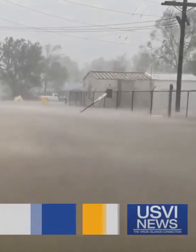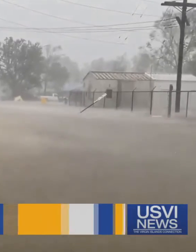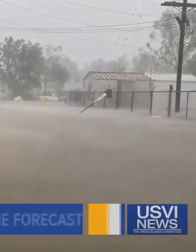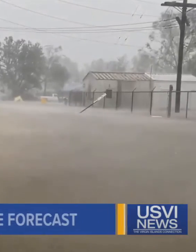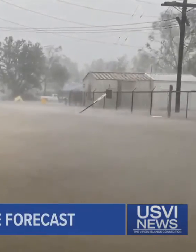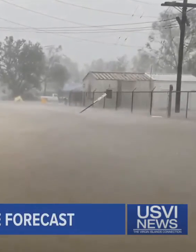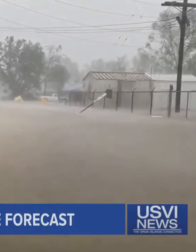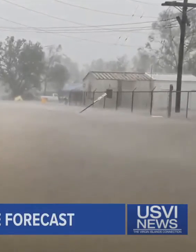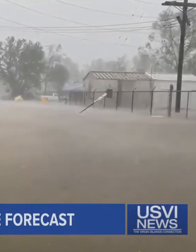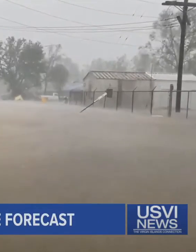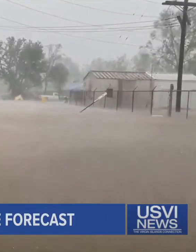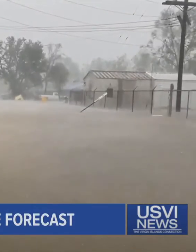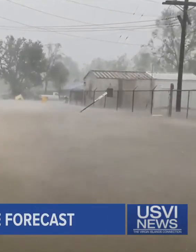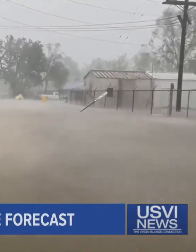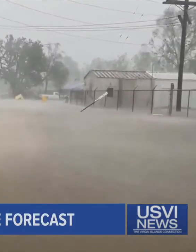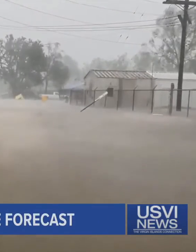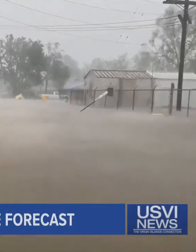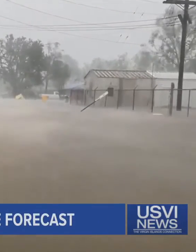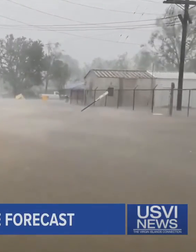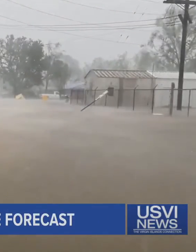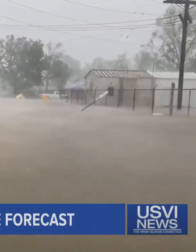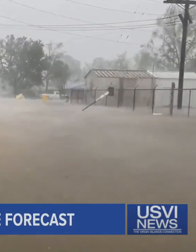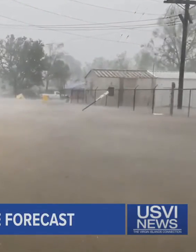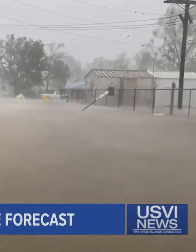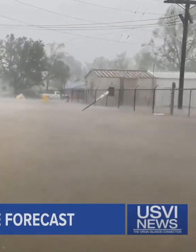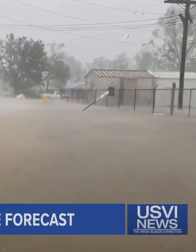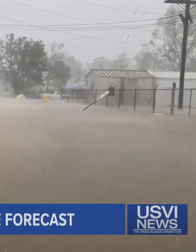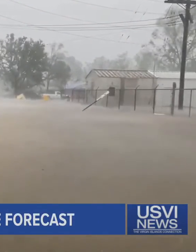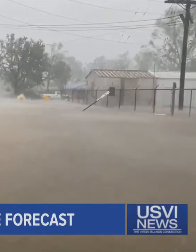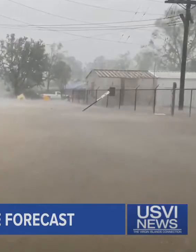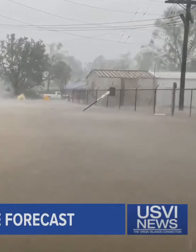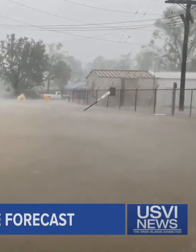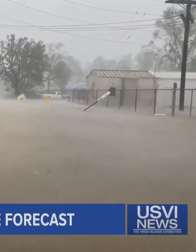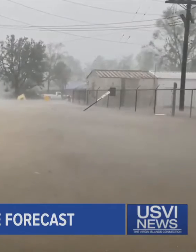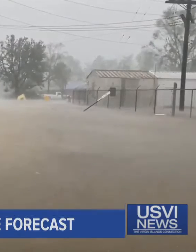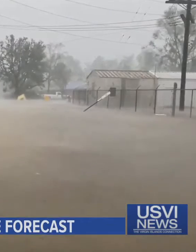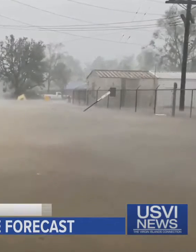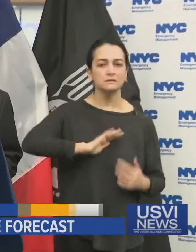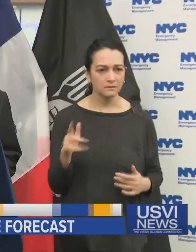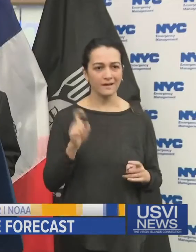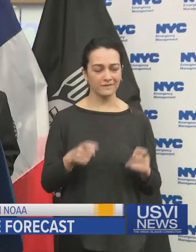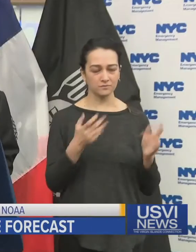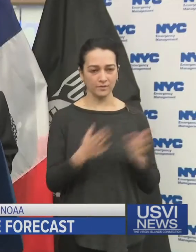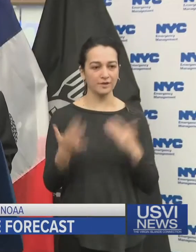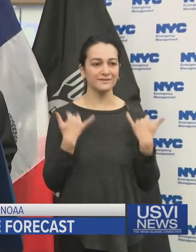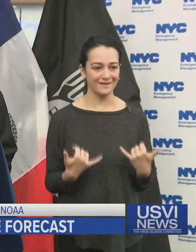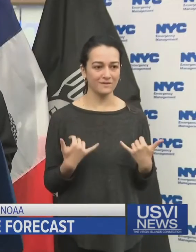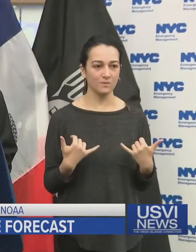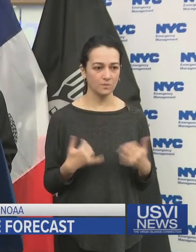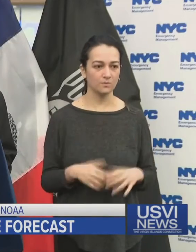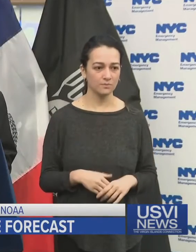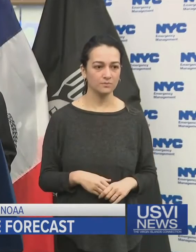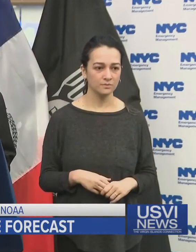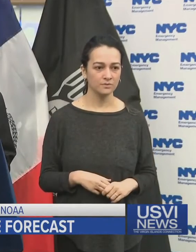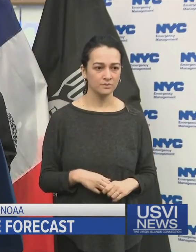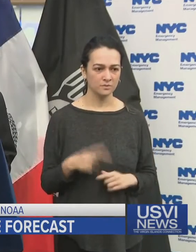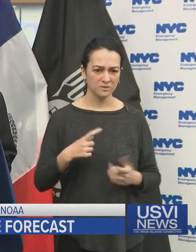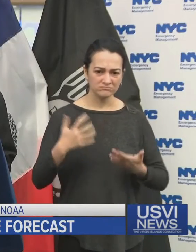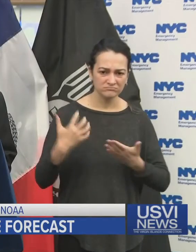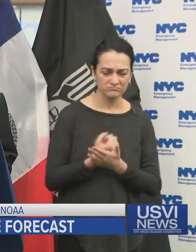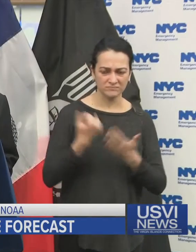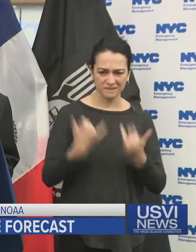The 2022 Atlantic hurricane season is expected to be a busy one. Noah is predicting